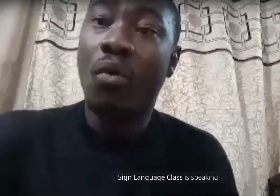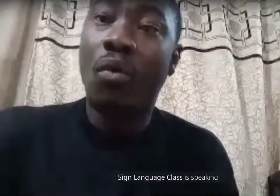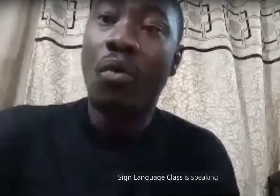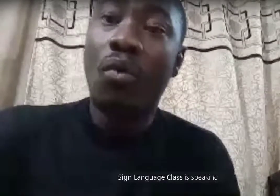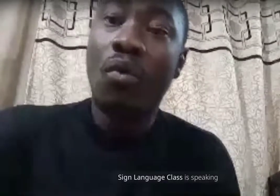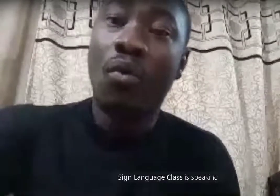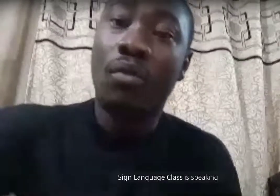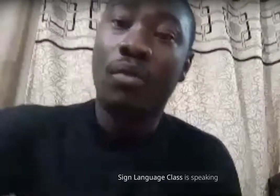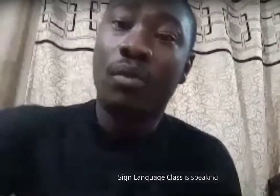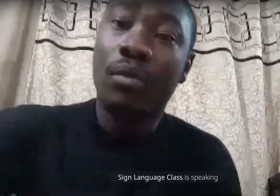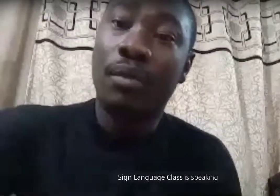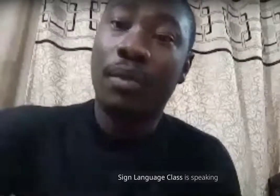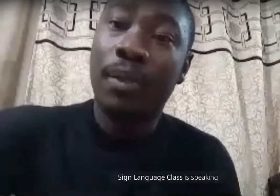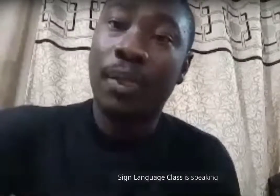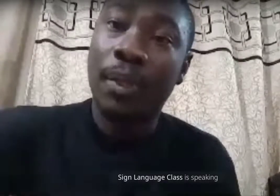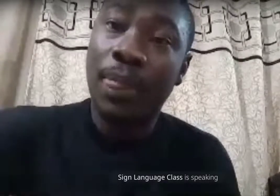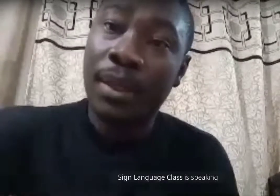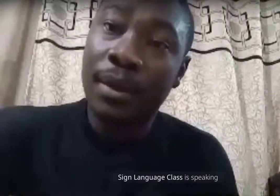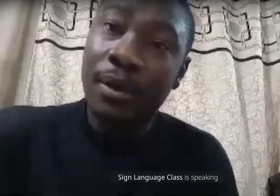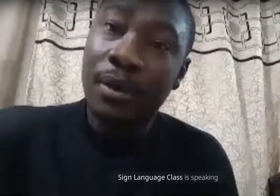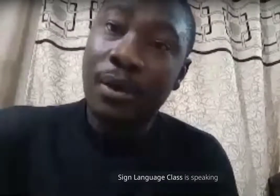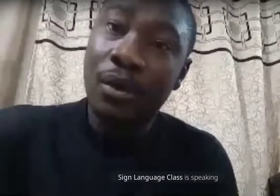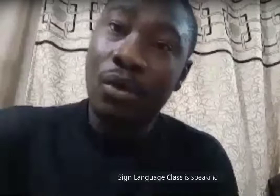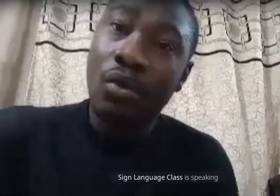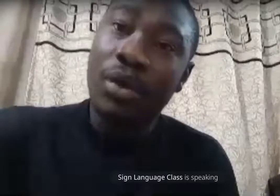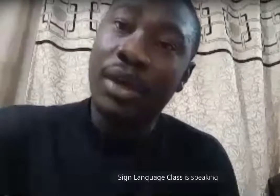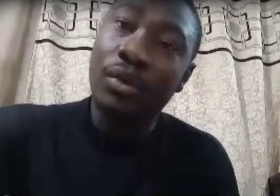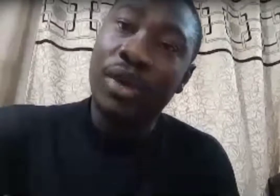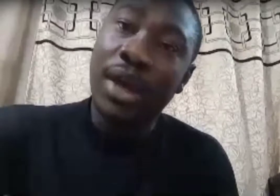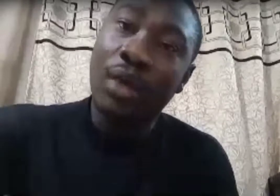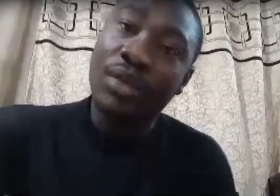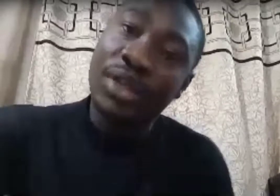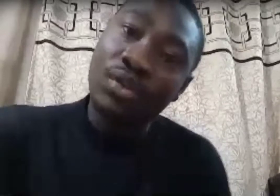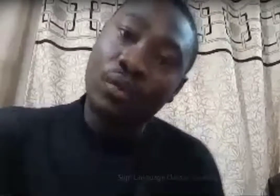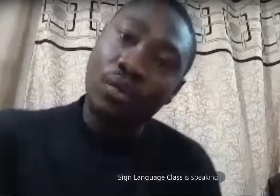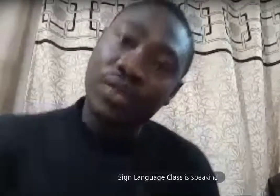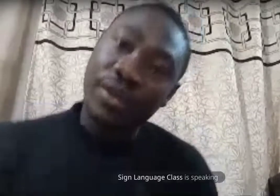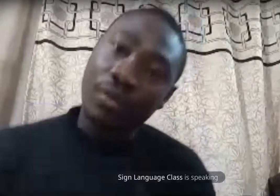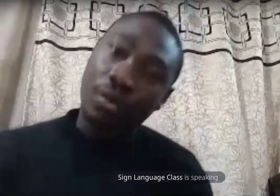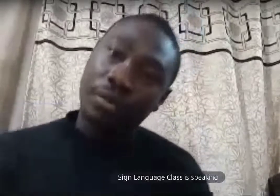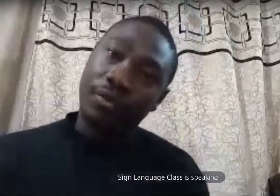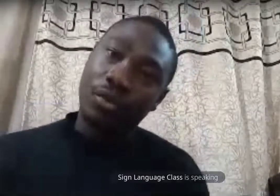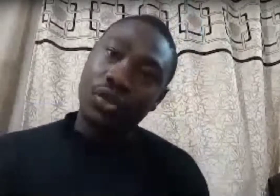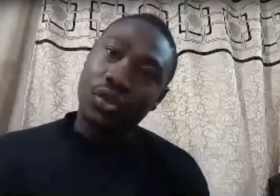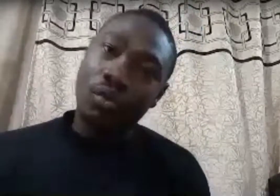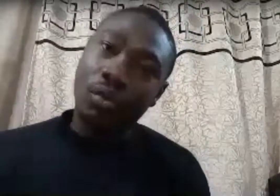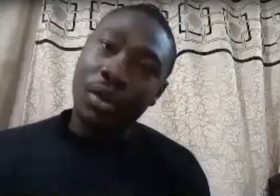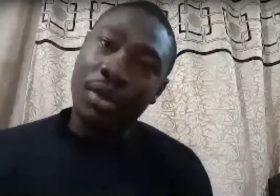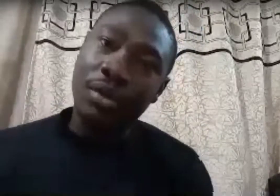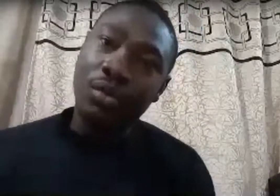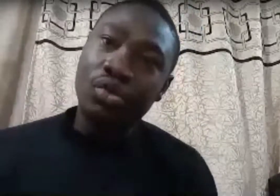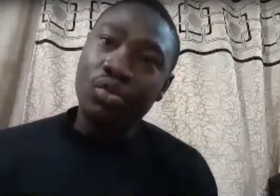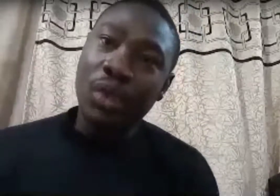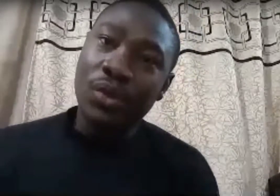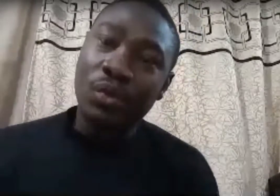Okay. I'll take note of those I've called before. So those ones we want to give room for